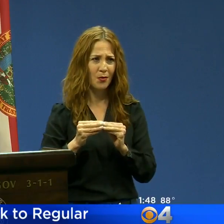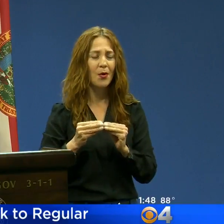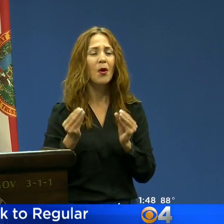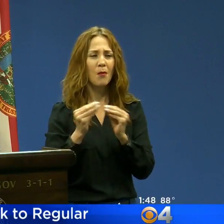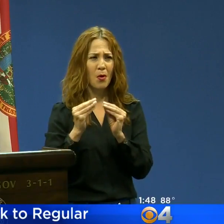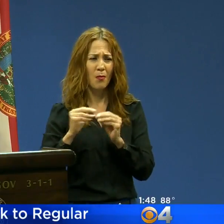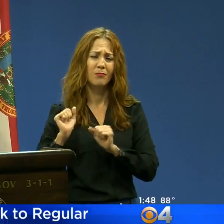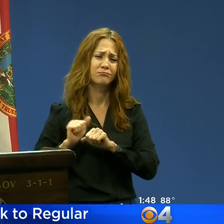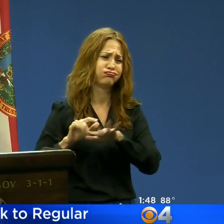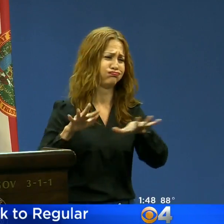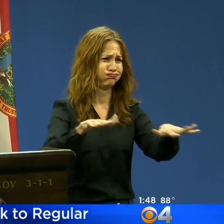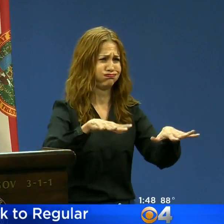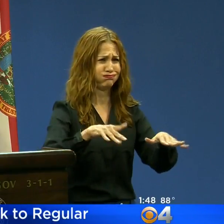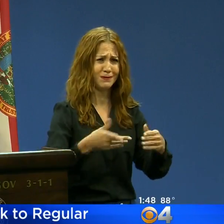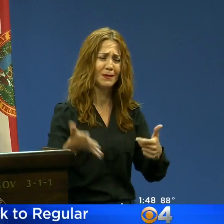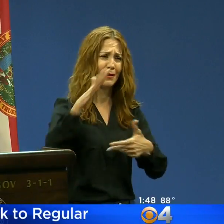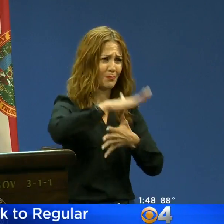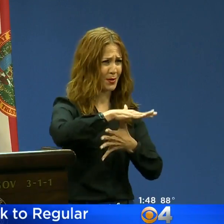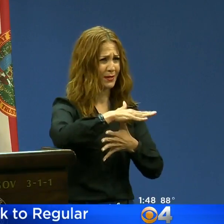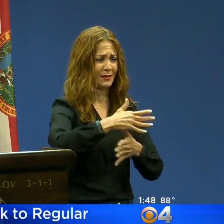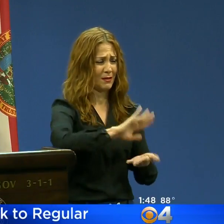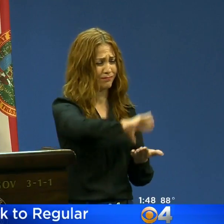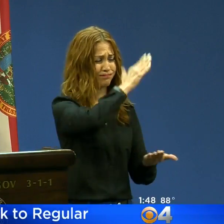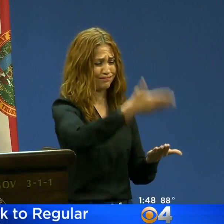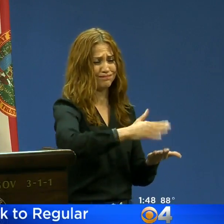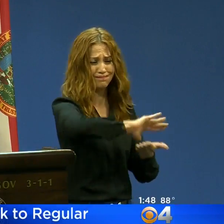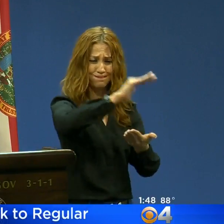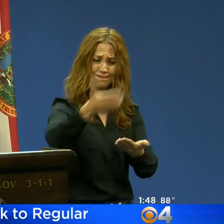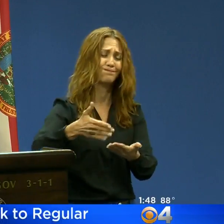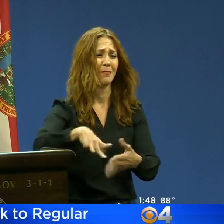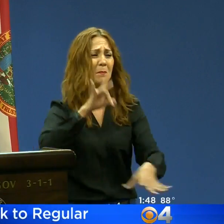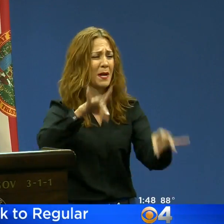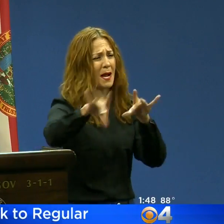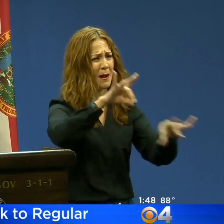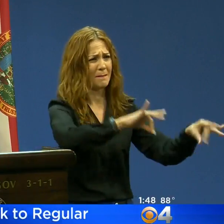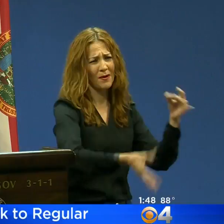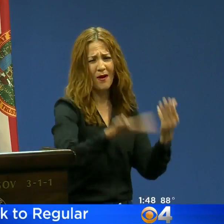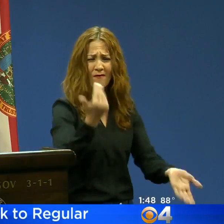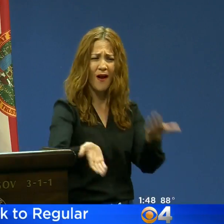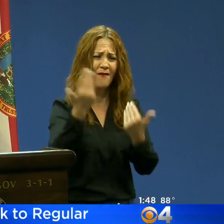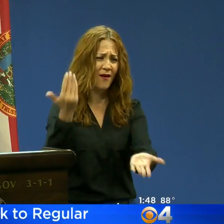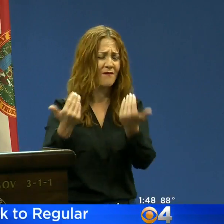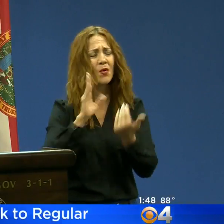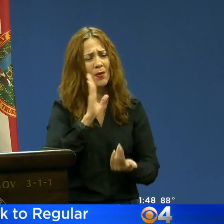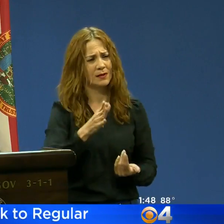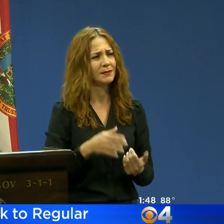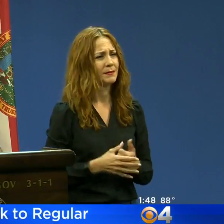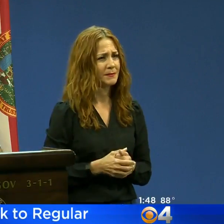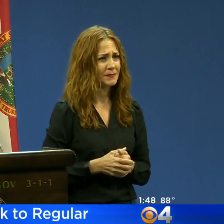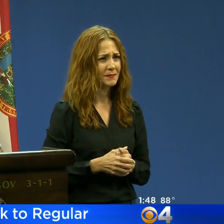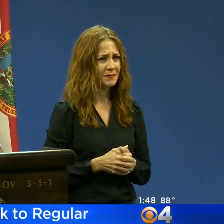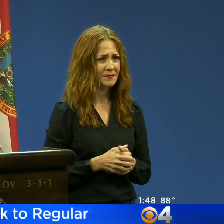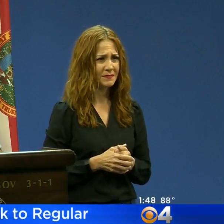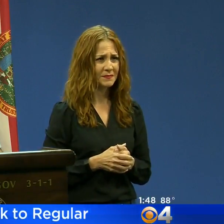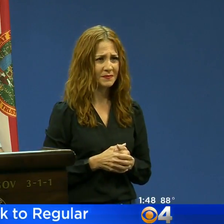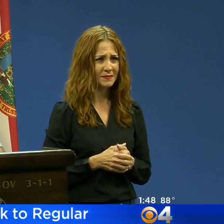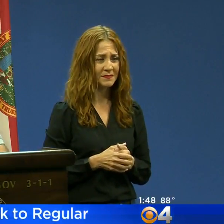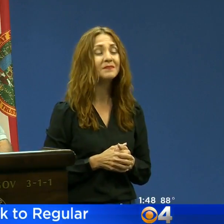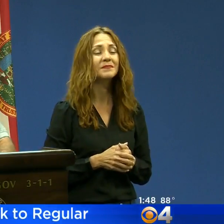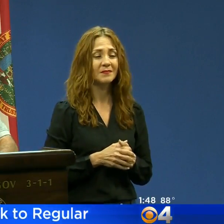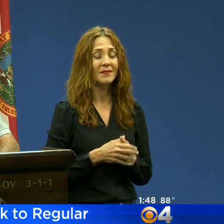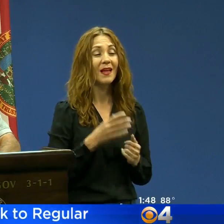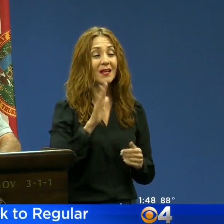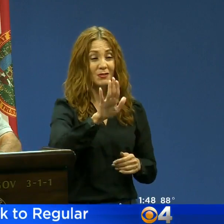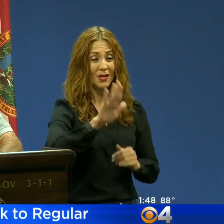trash out for future pickup. Residents are reminded, however, to not place trash on private property, vacant lots, or